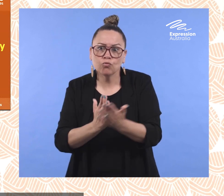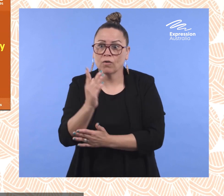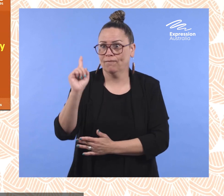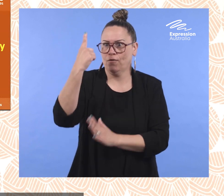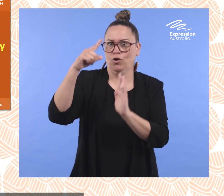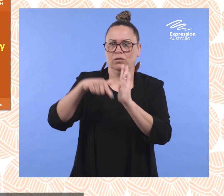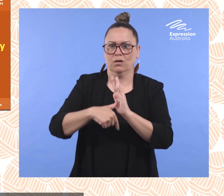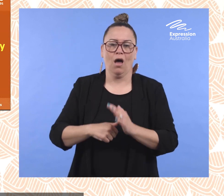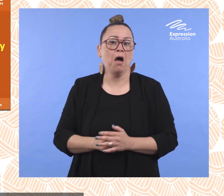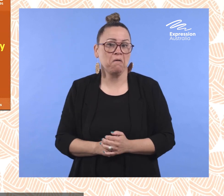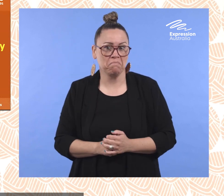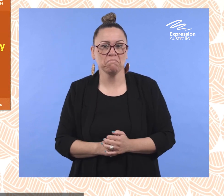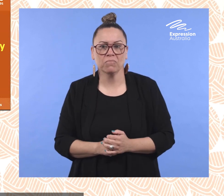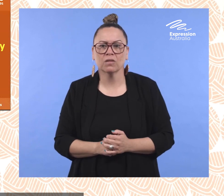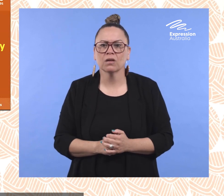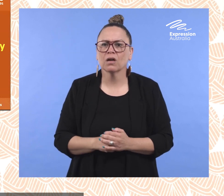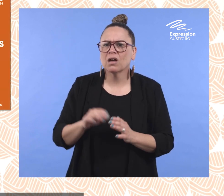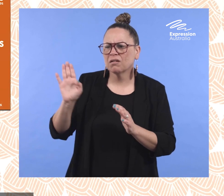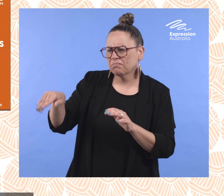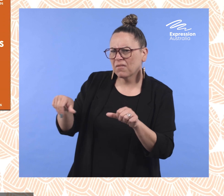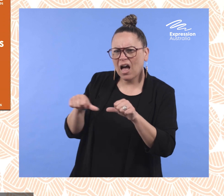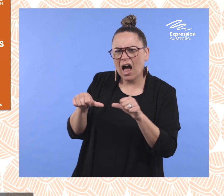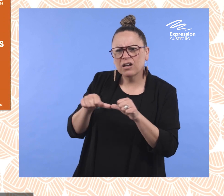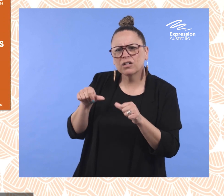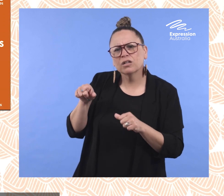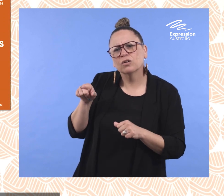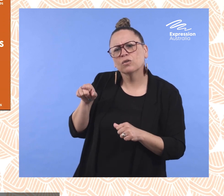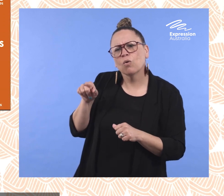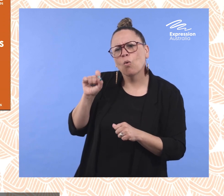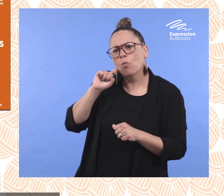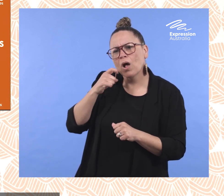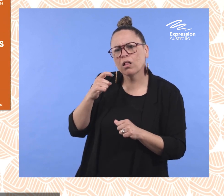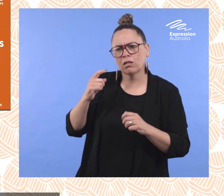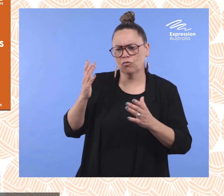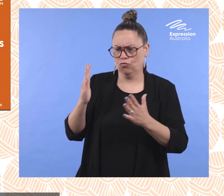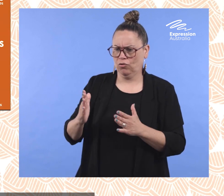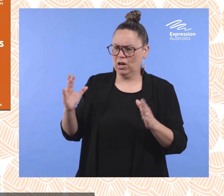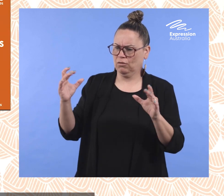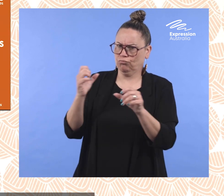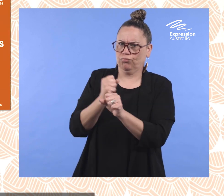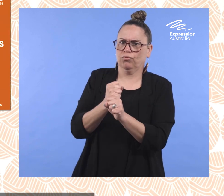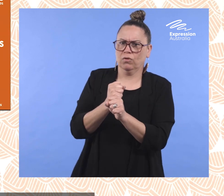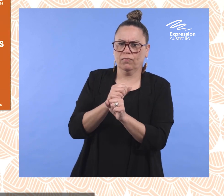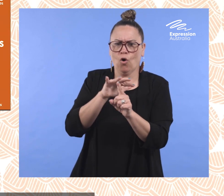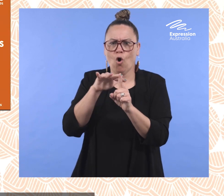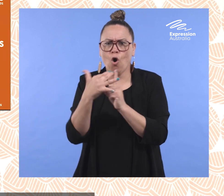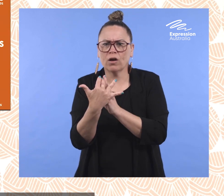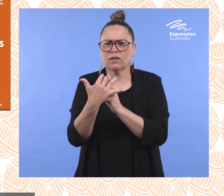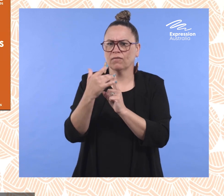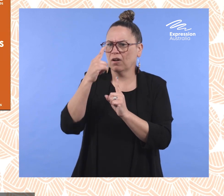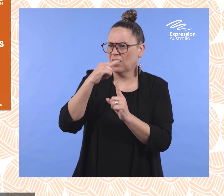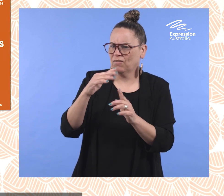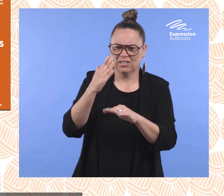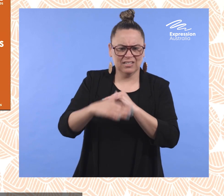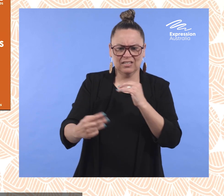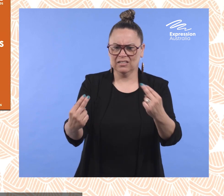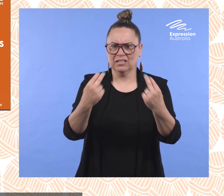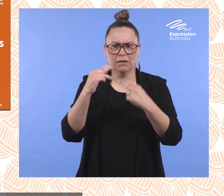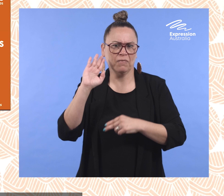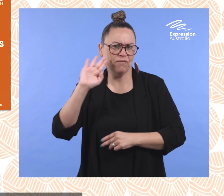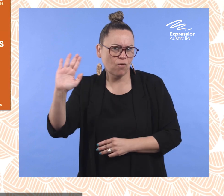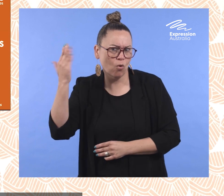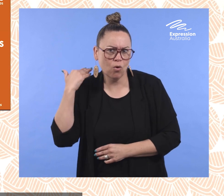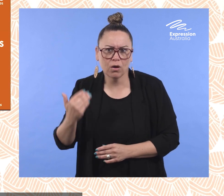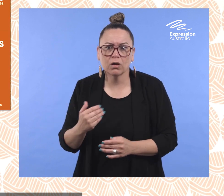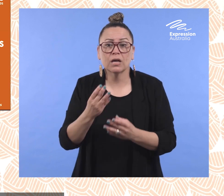First time we've met. Aunty Munya, we'll give a just really brief context for those people that haven't met before. Some of you that might be